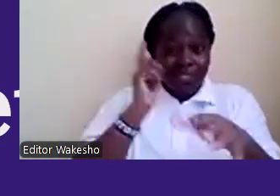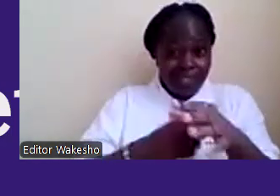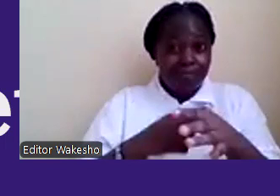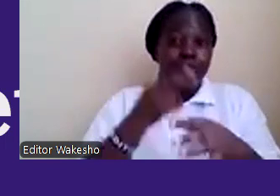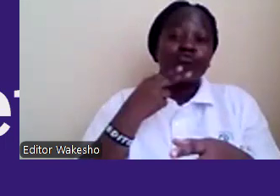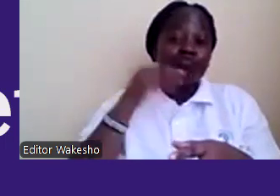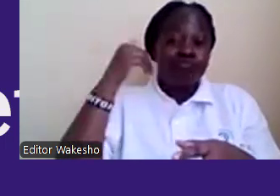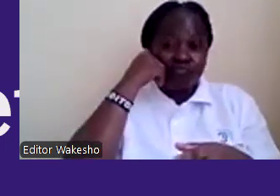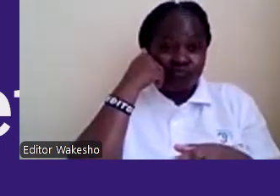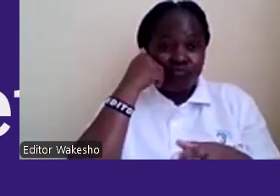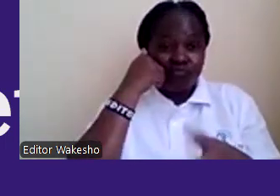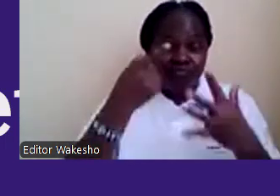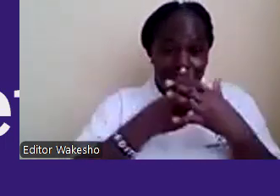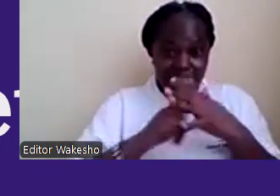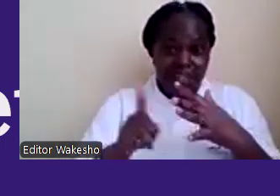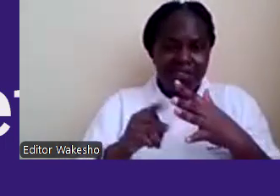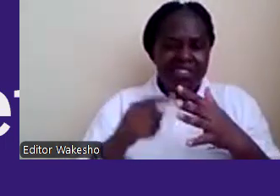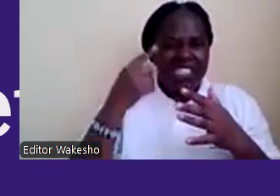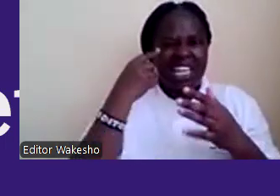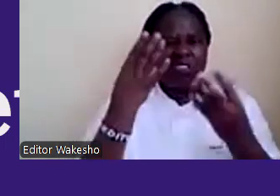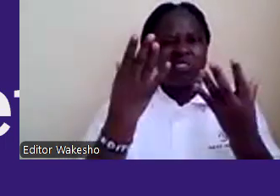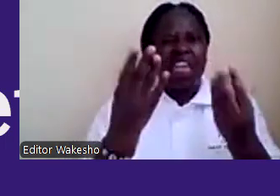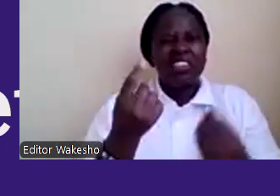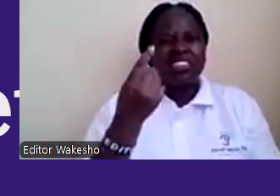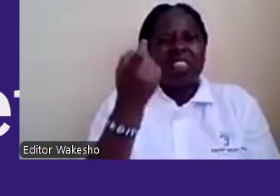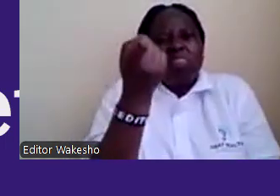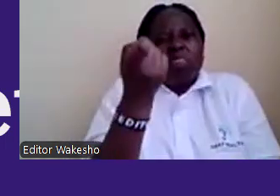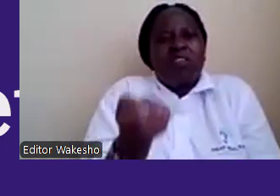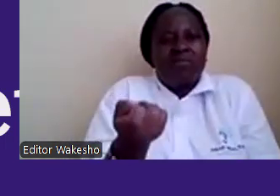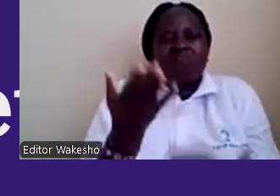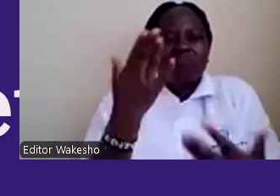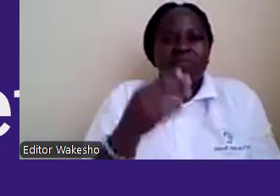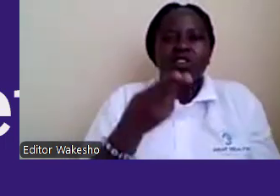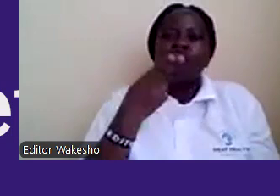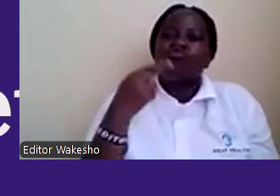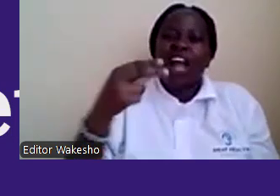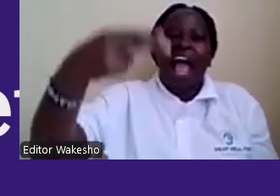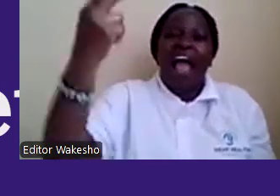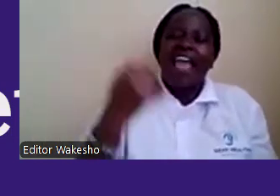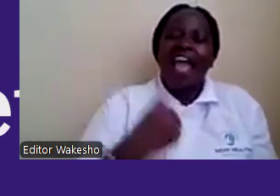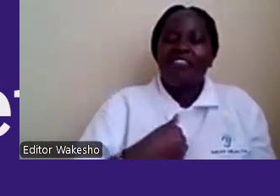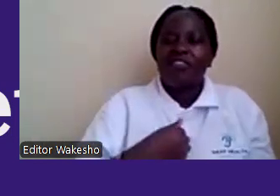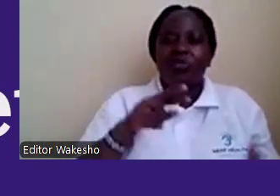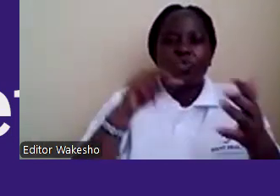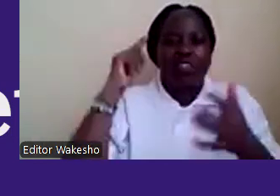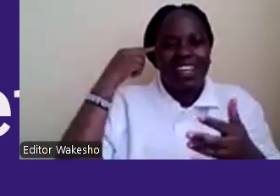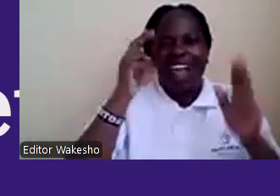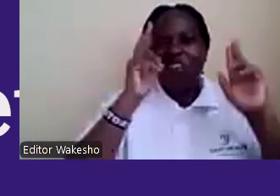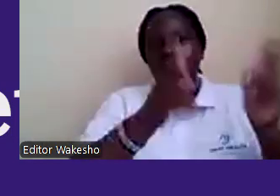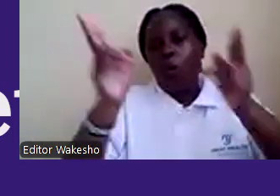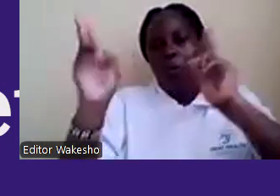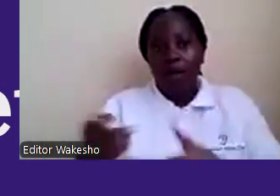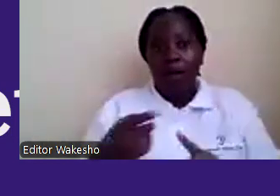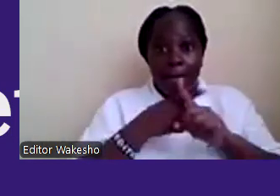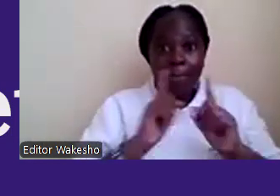very small or simple problem, You have a lot of glucose in the blood, right? So how much harm can that